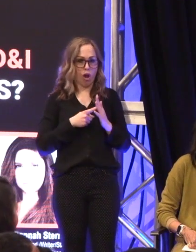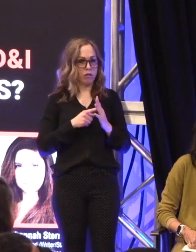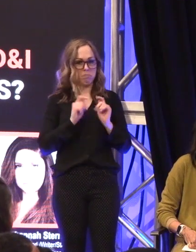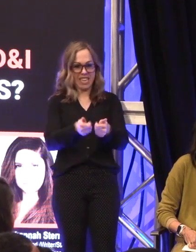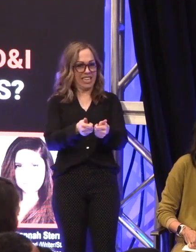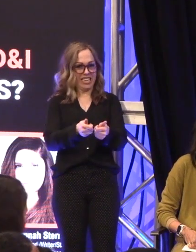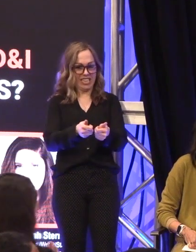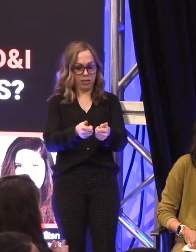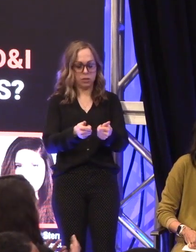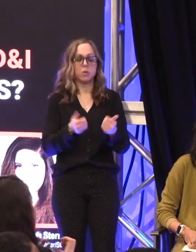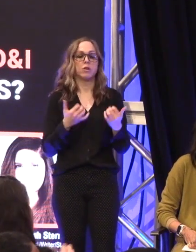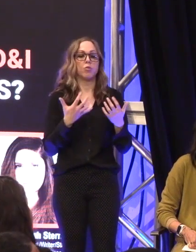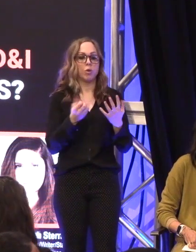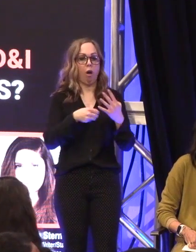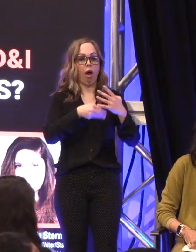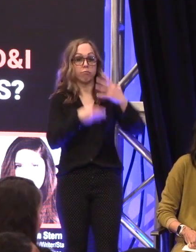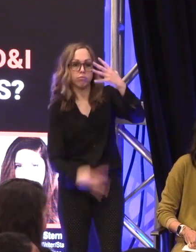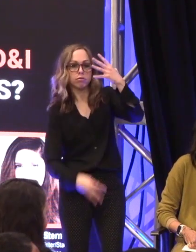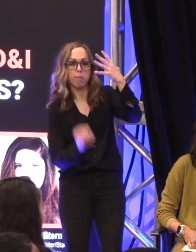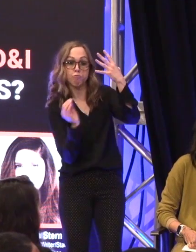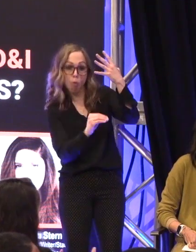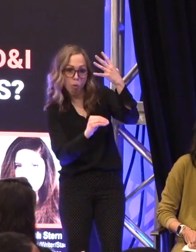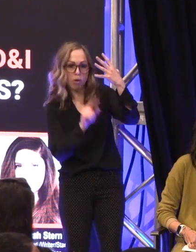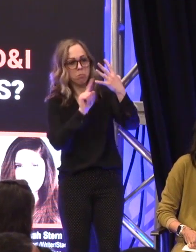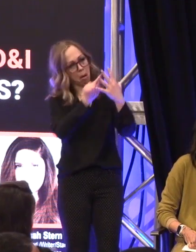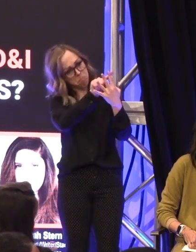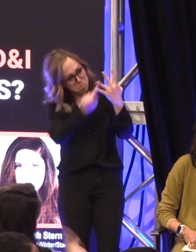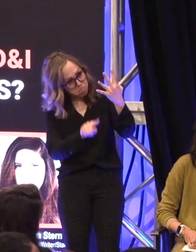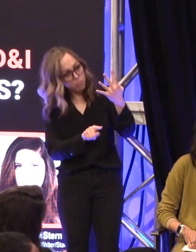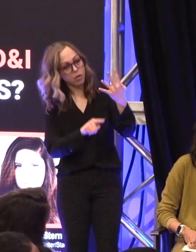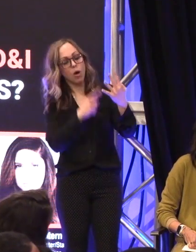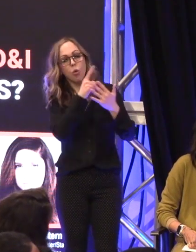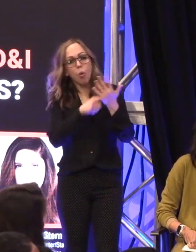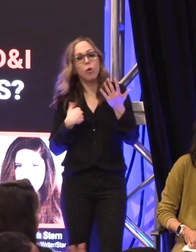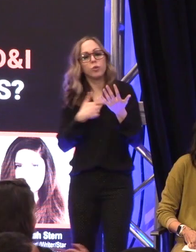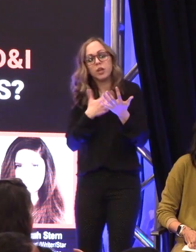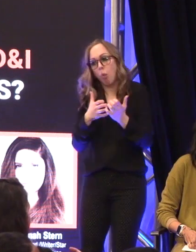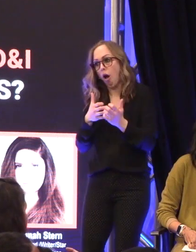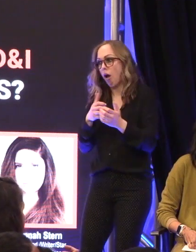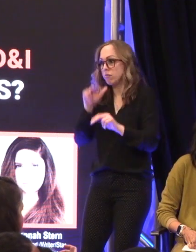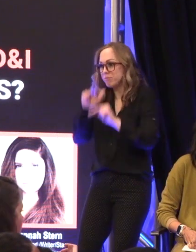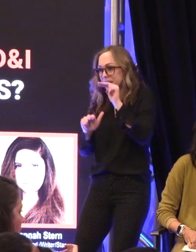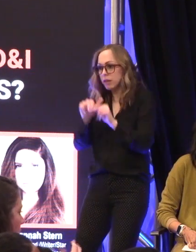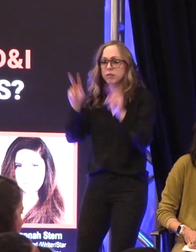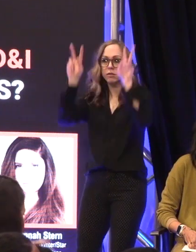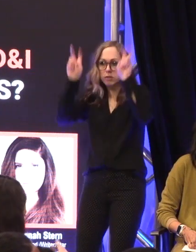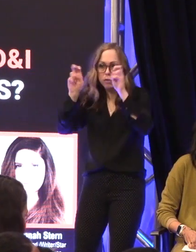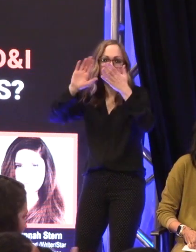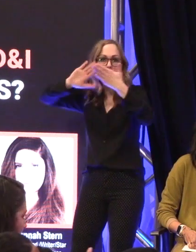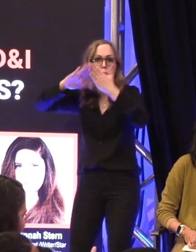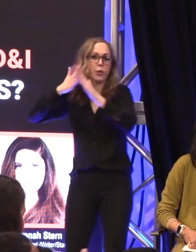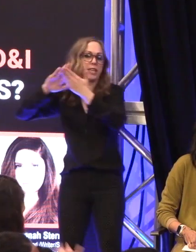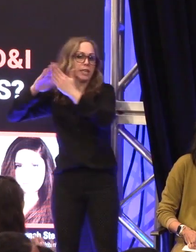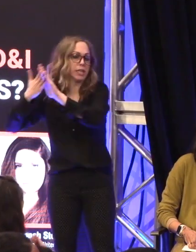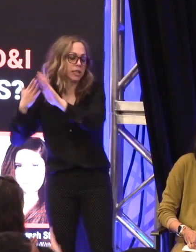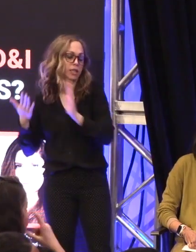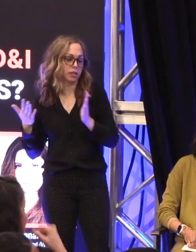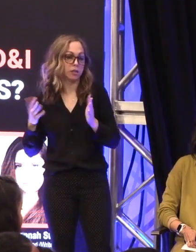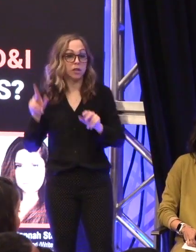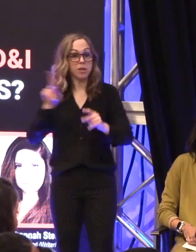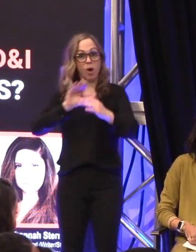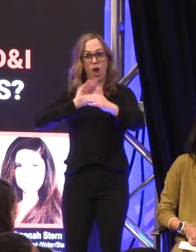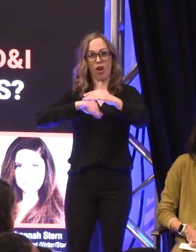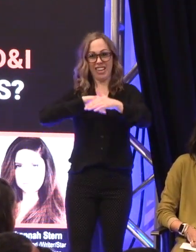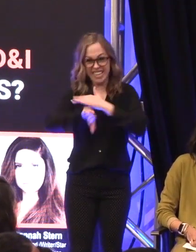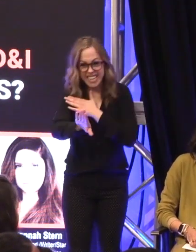We're looking to expand and grow those groups, but these are the types of things that we're looking to at least build community, because we found that people, you know, they get here, but